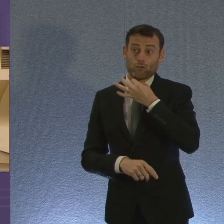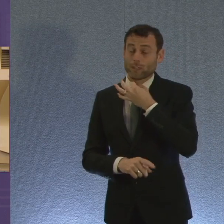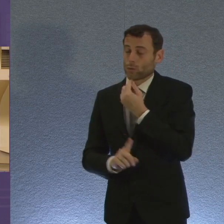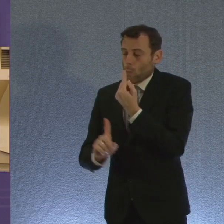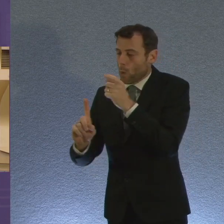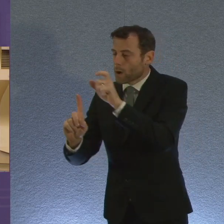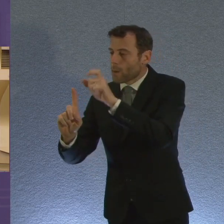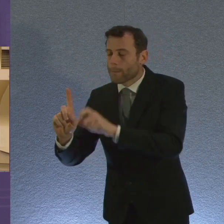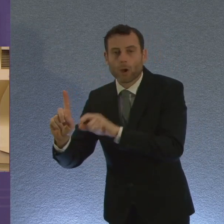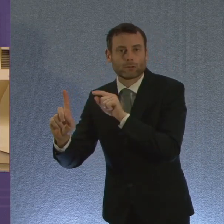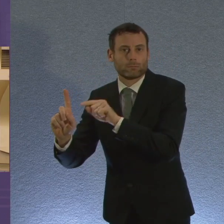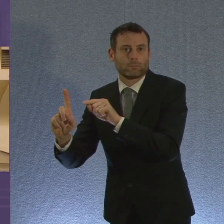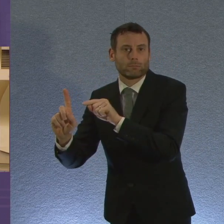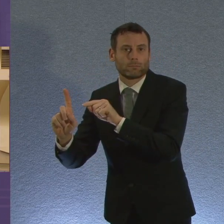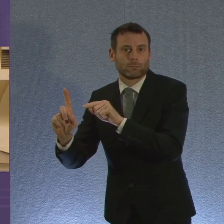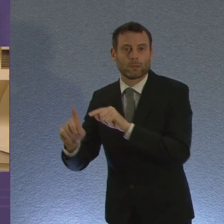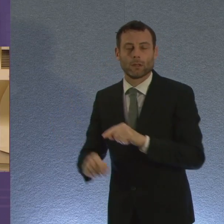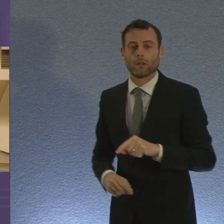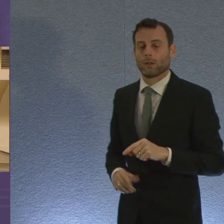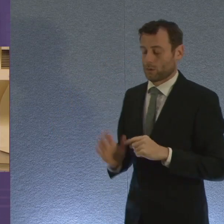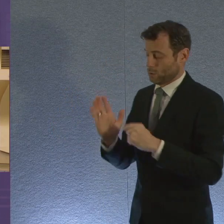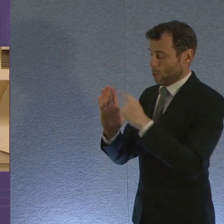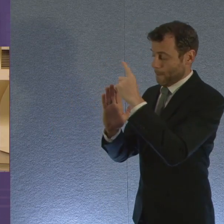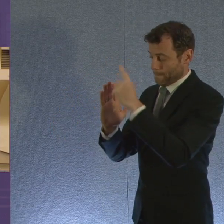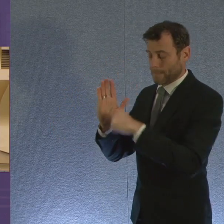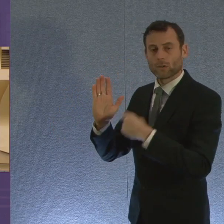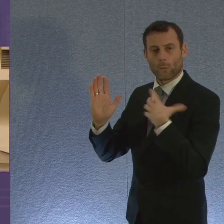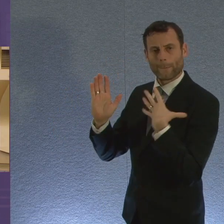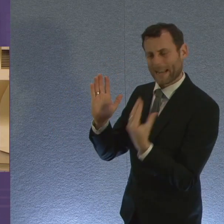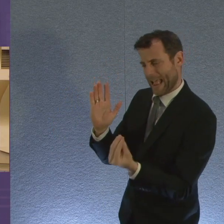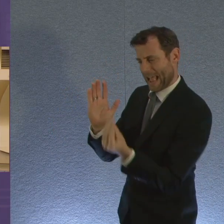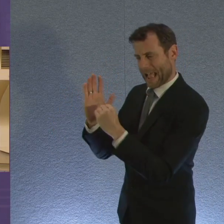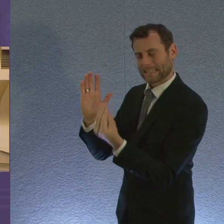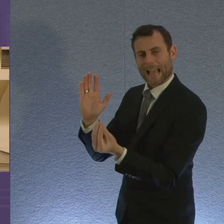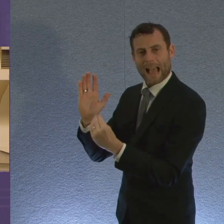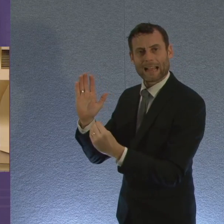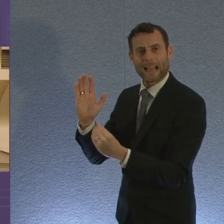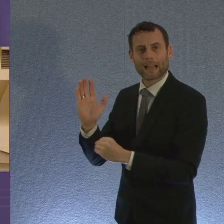person. We've also included on the face of the bill a number of categories of prisoner who will not be